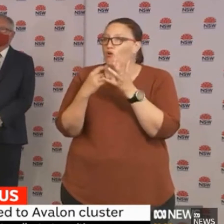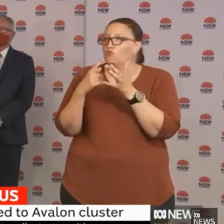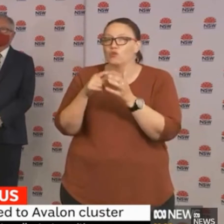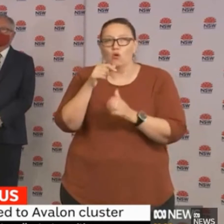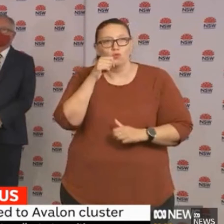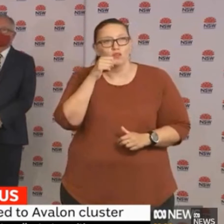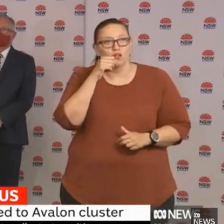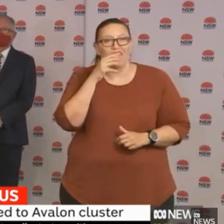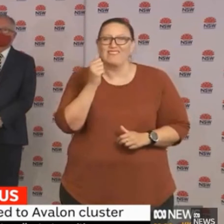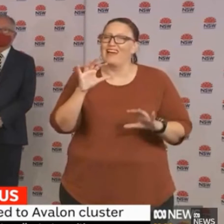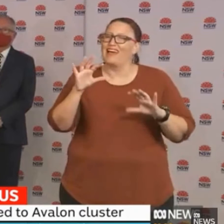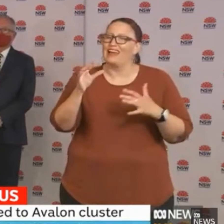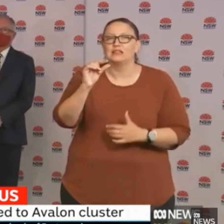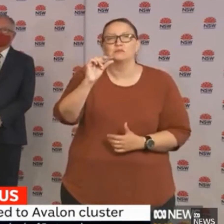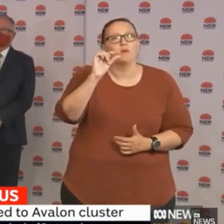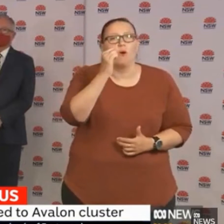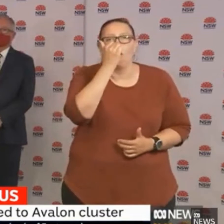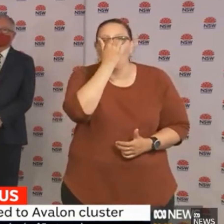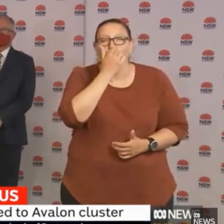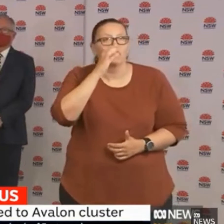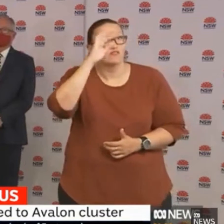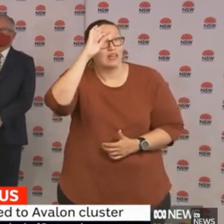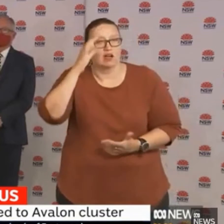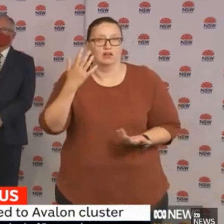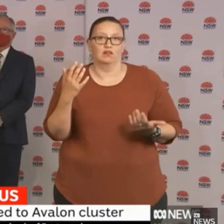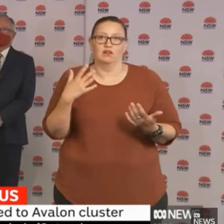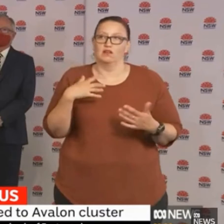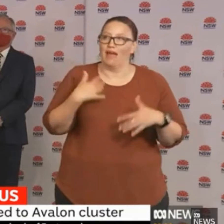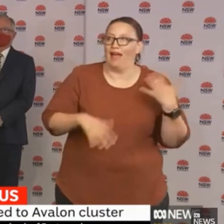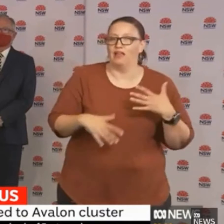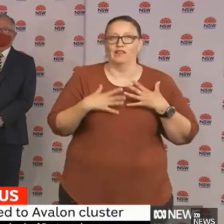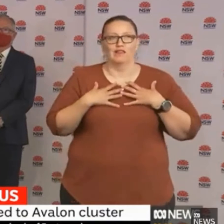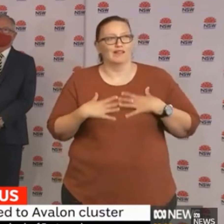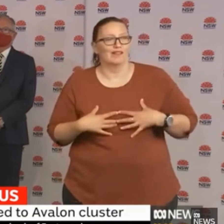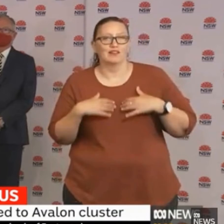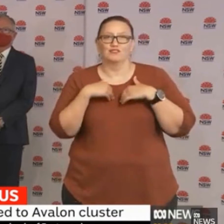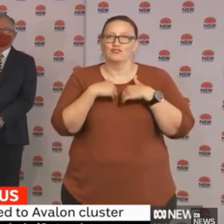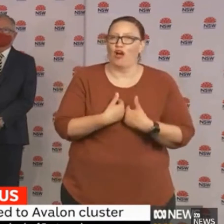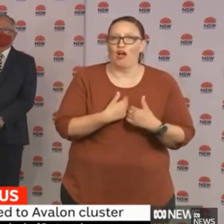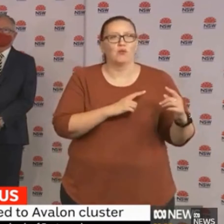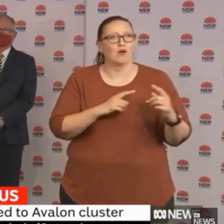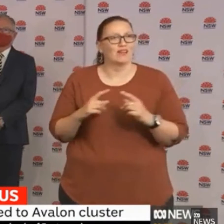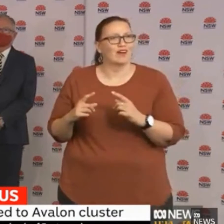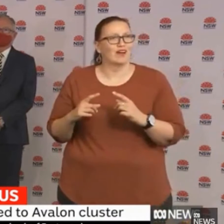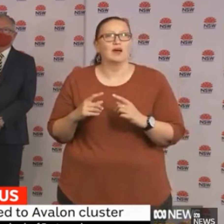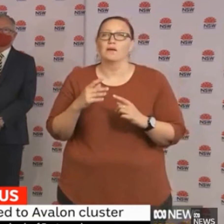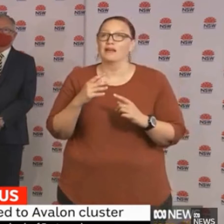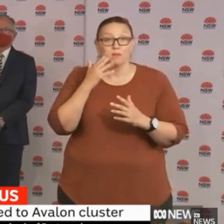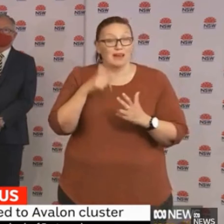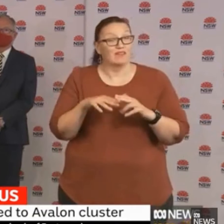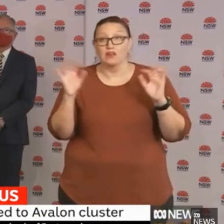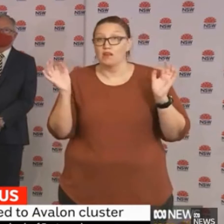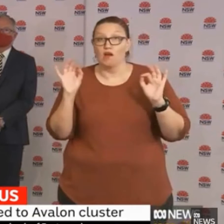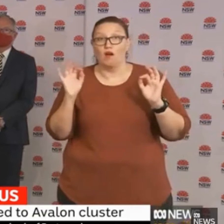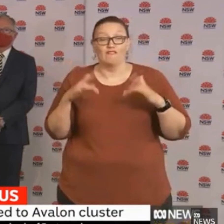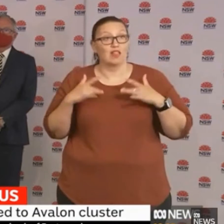work to better understand how the cluster has emerged in the northern beaches. The Belrose Hotel has not yet been linked to the Avalon cluster, but